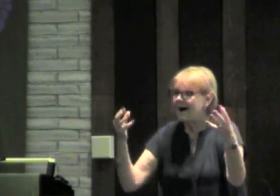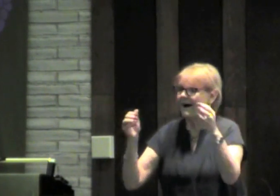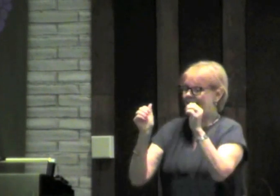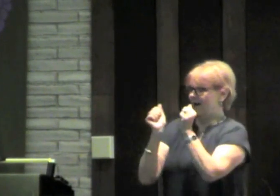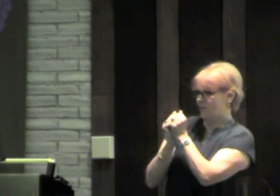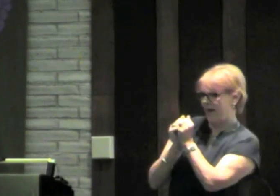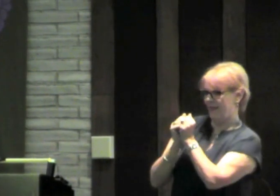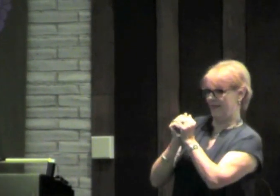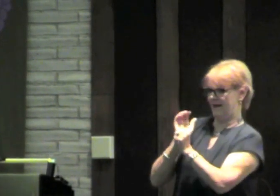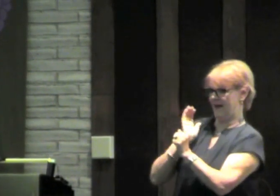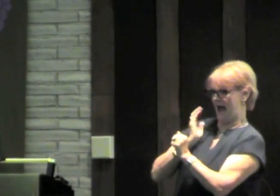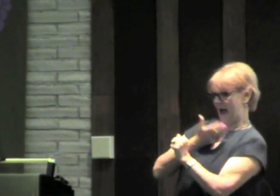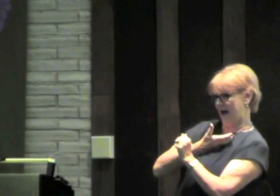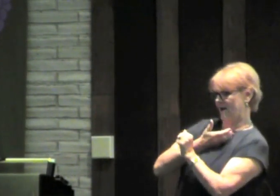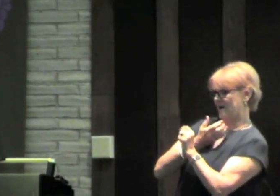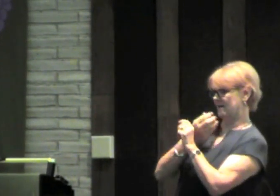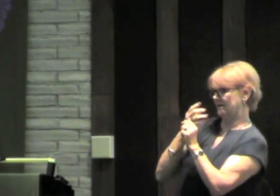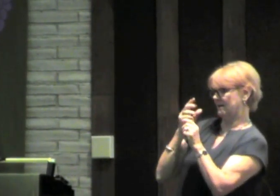and their sign language was so different than ours.